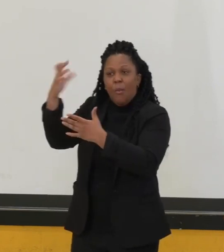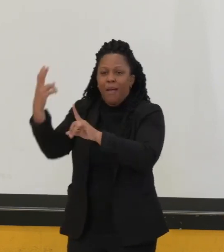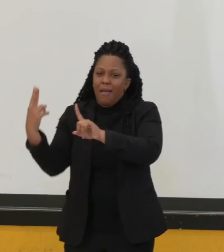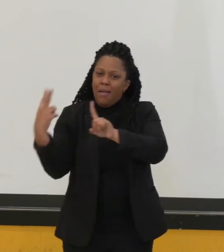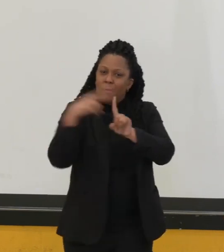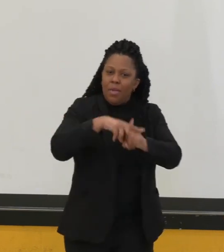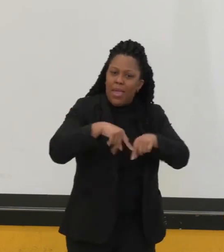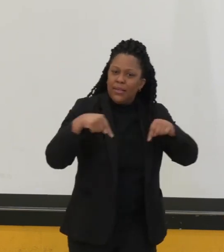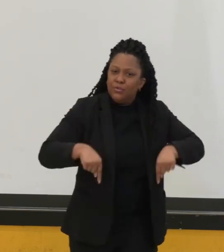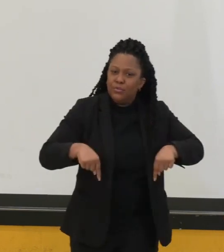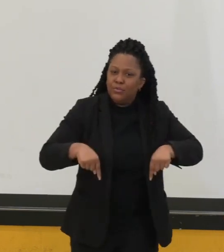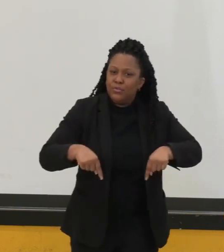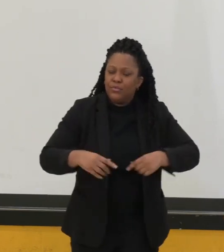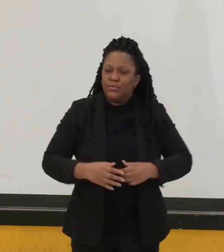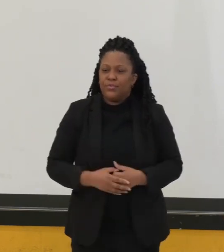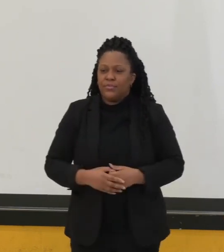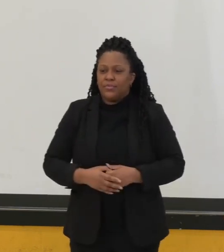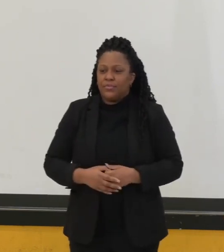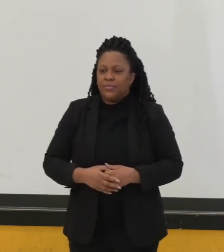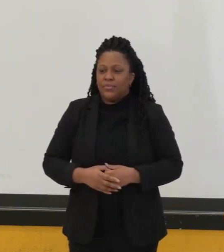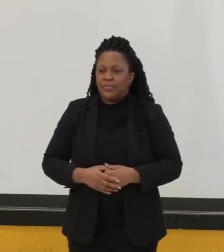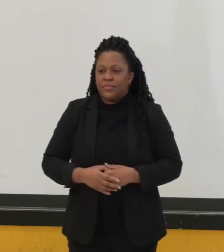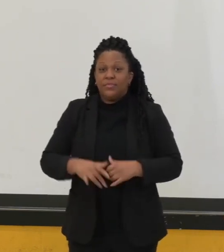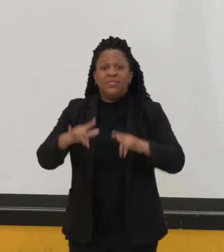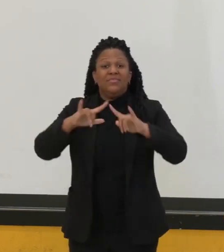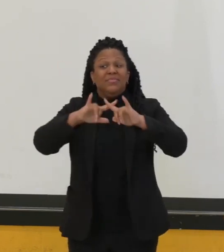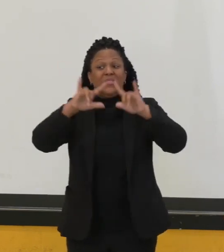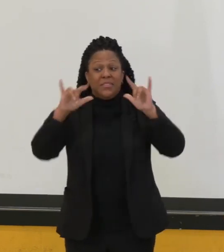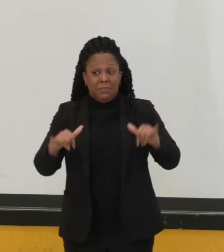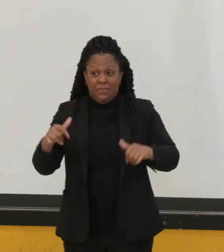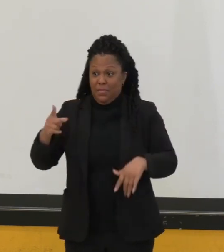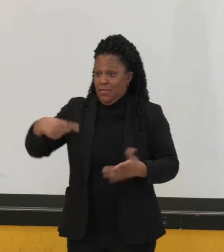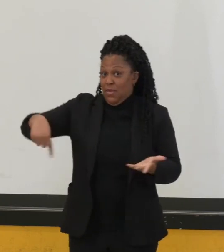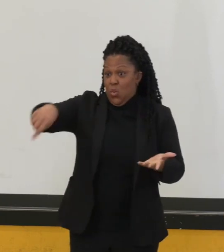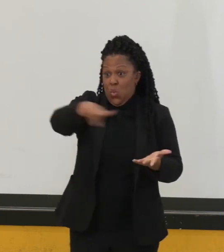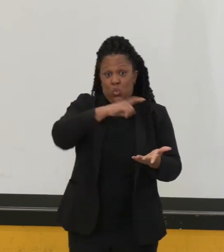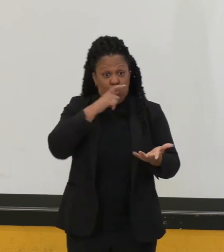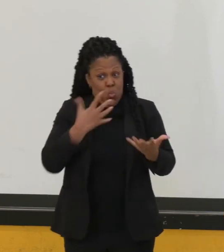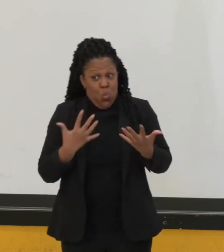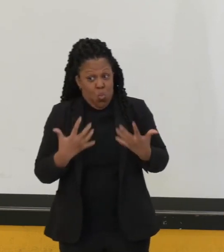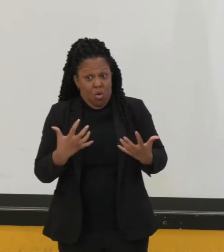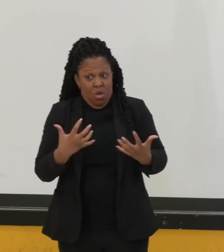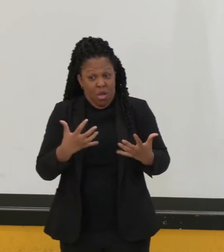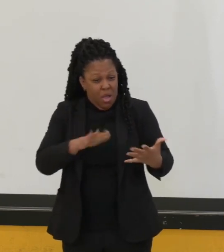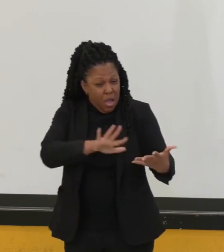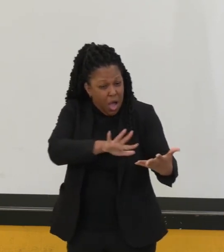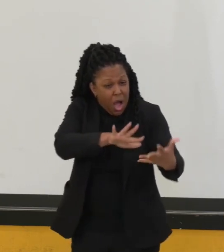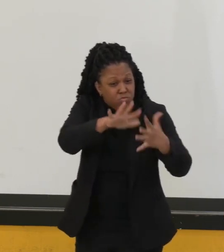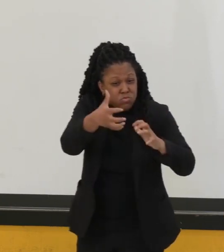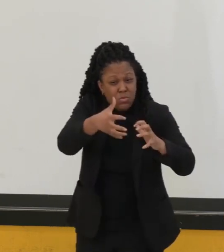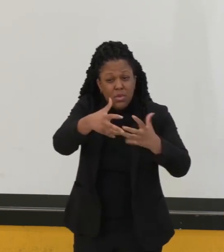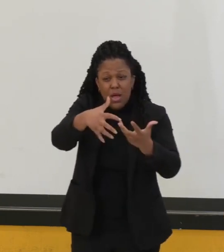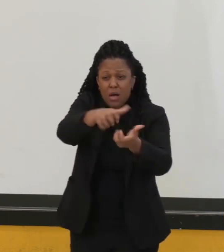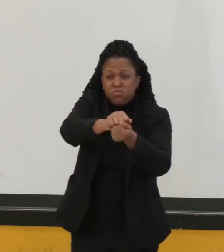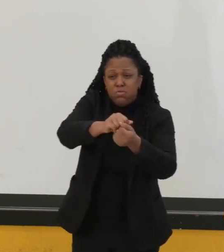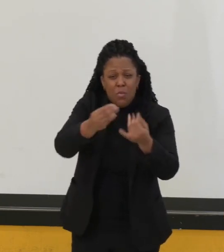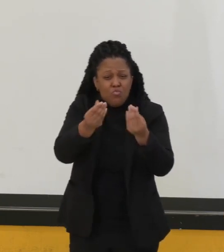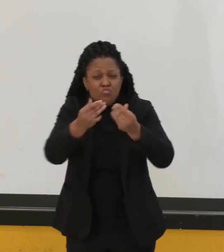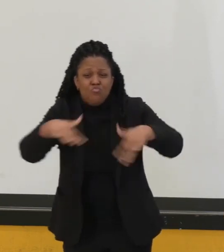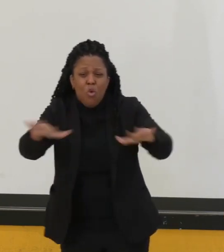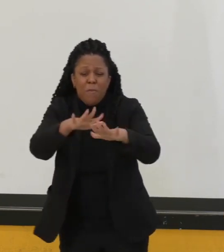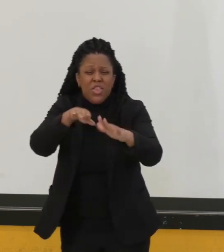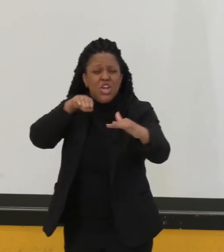same time that those that wish to do harm or destruction to property or to put people at risk, it will not be